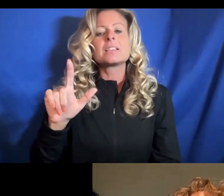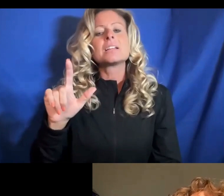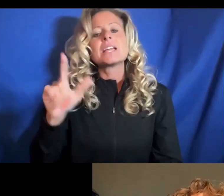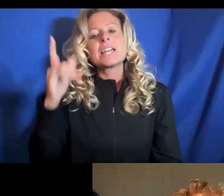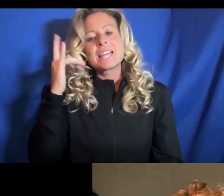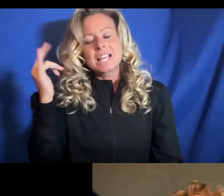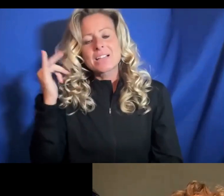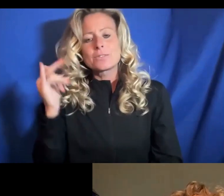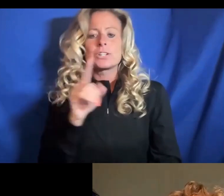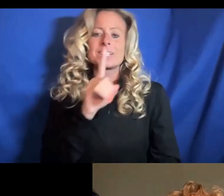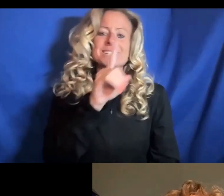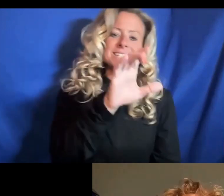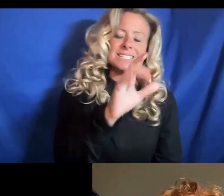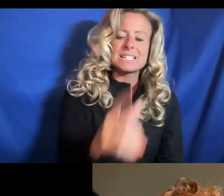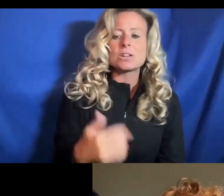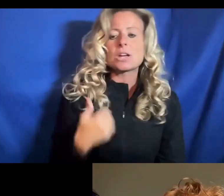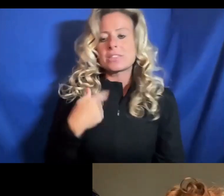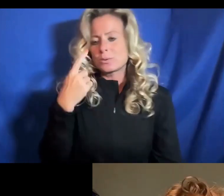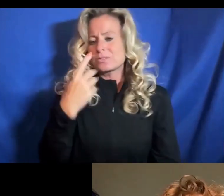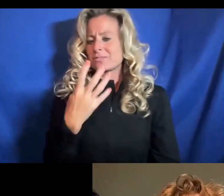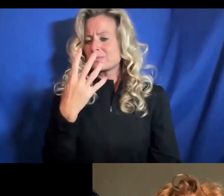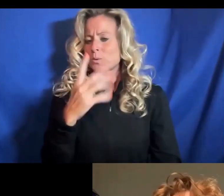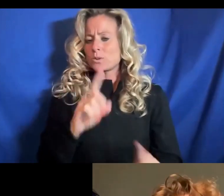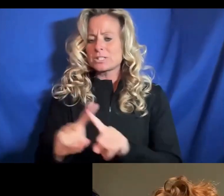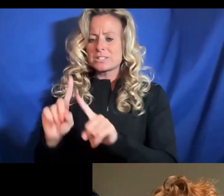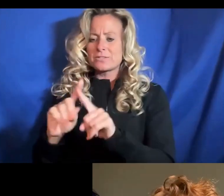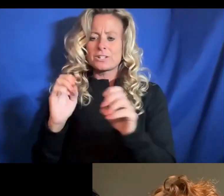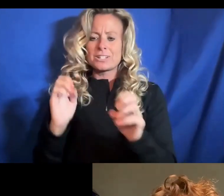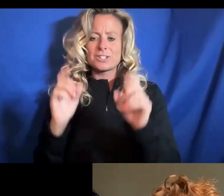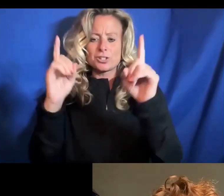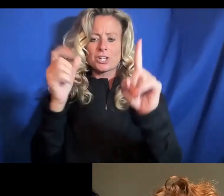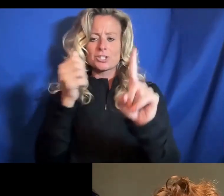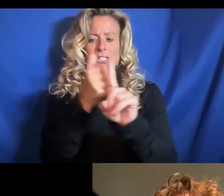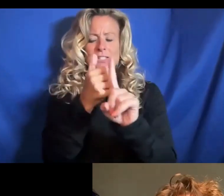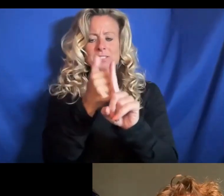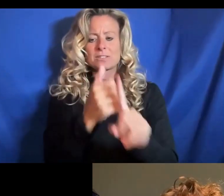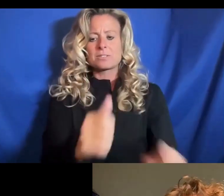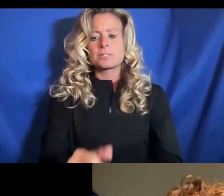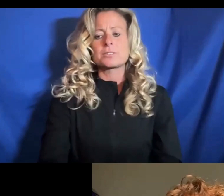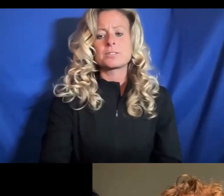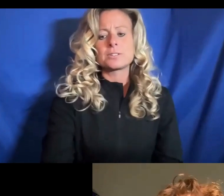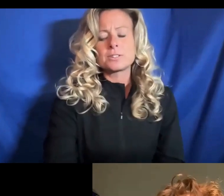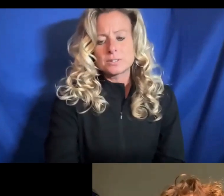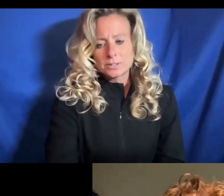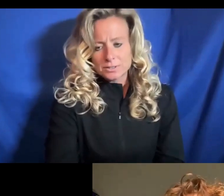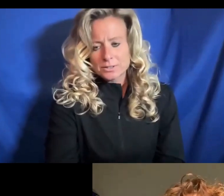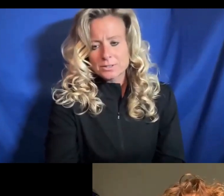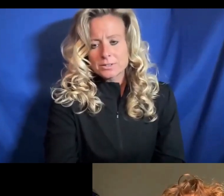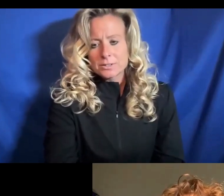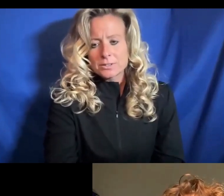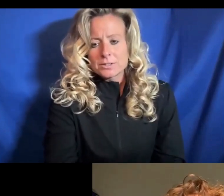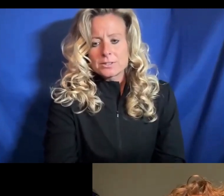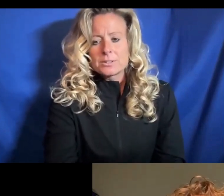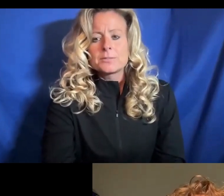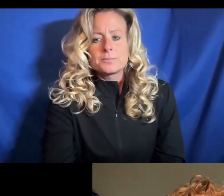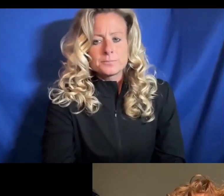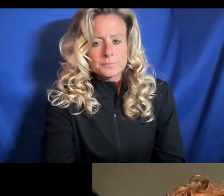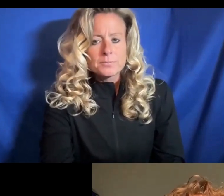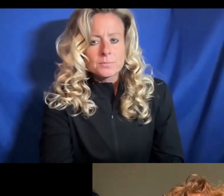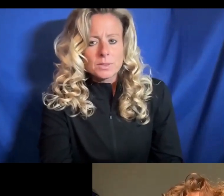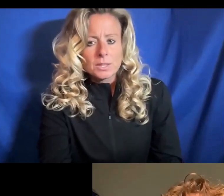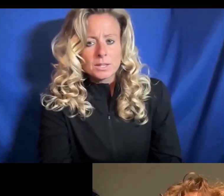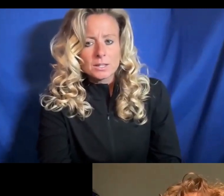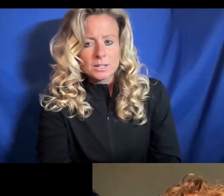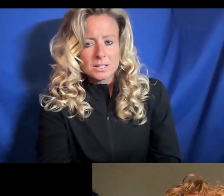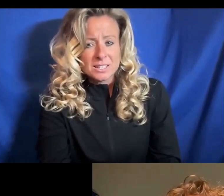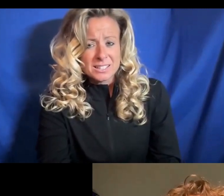have done 4 different educations this year around the globe. And And that's